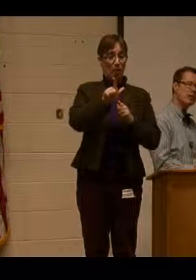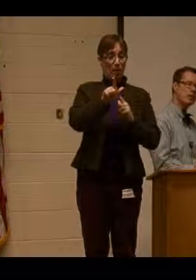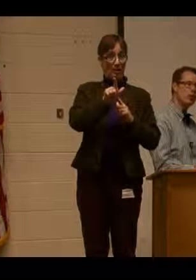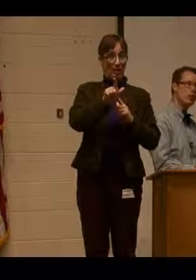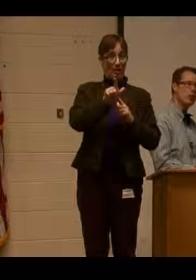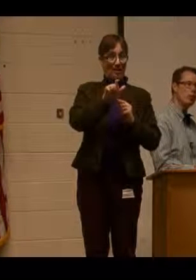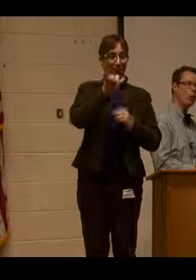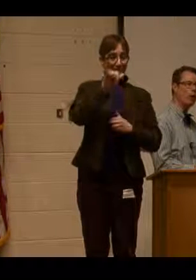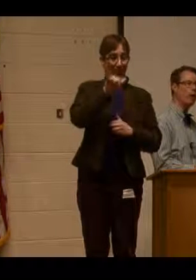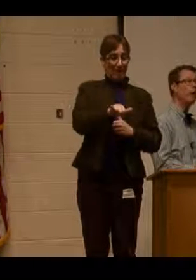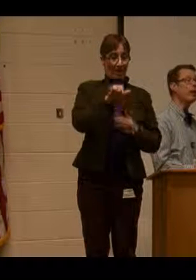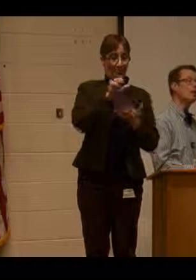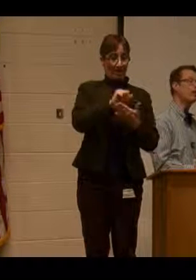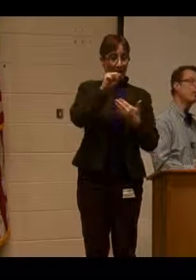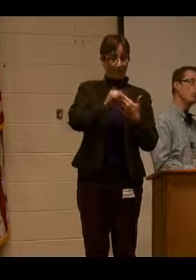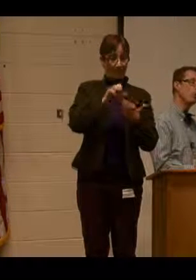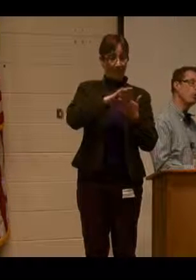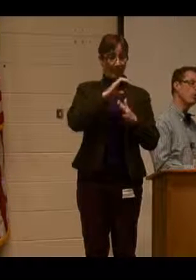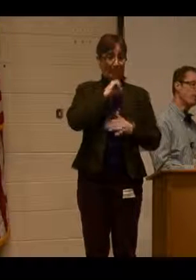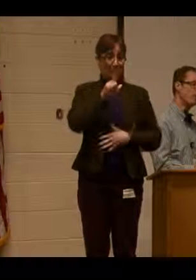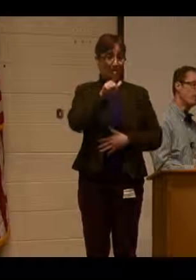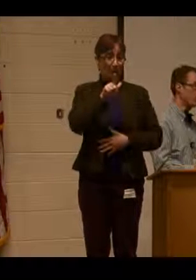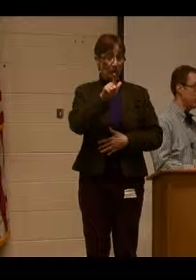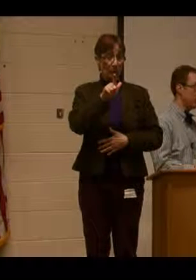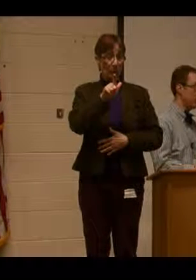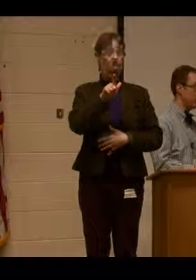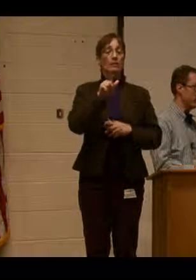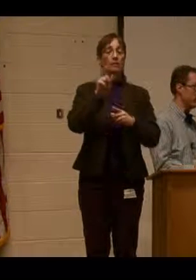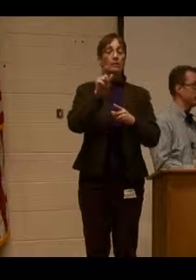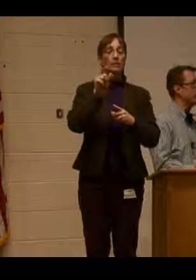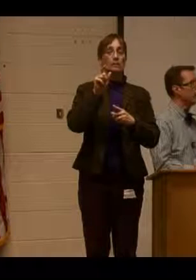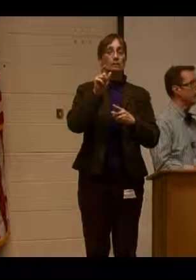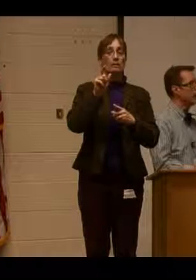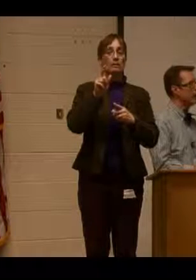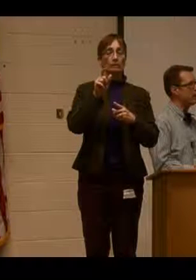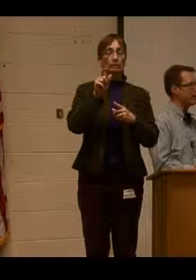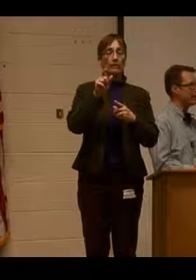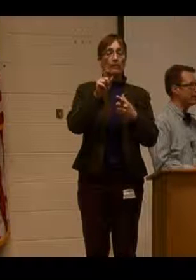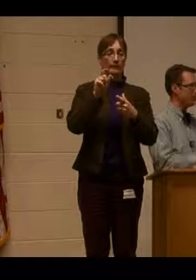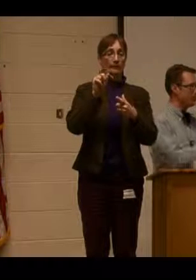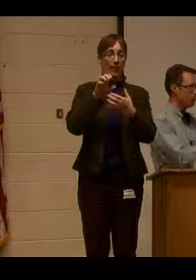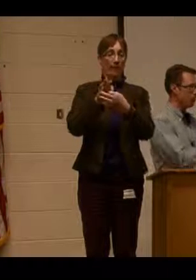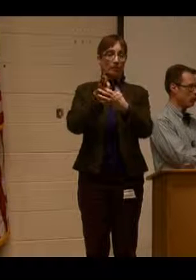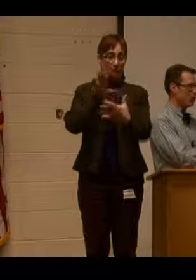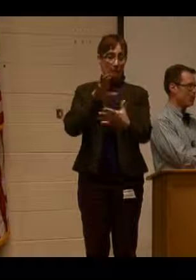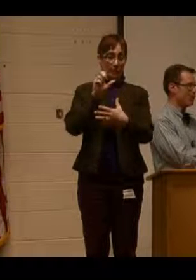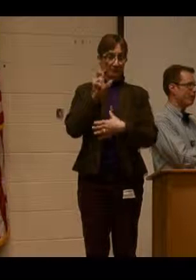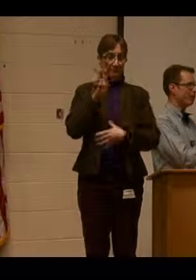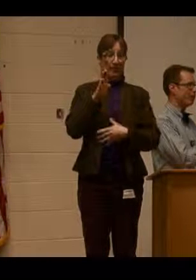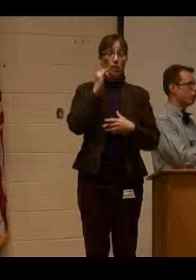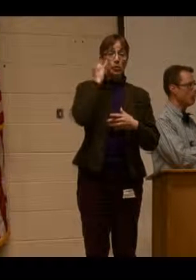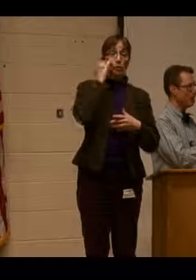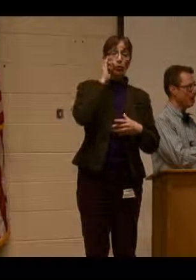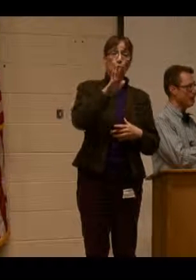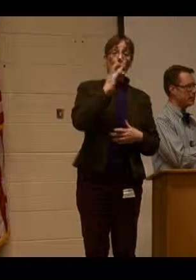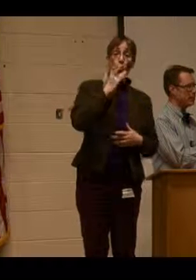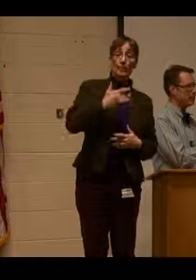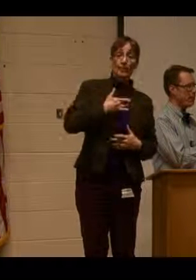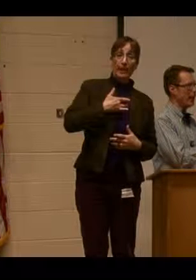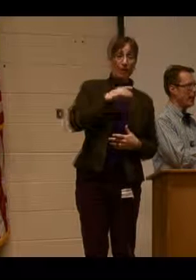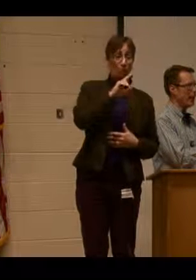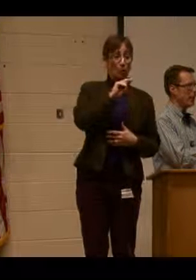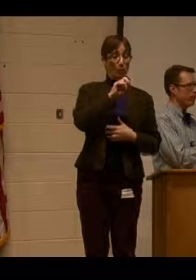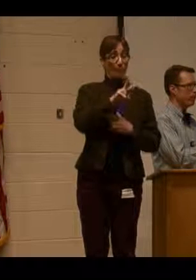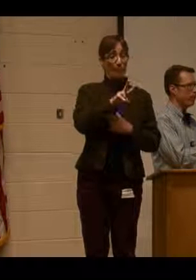if you have a November birthday, then in December, you would be exiting after you've